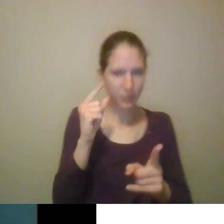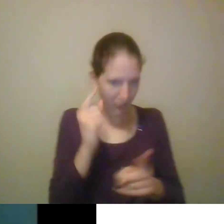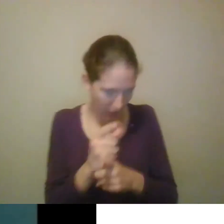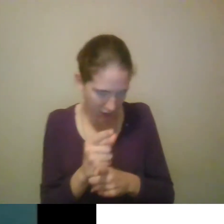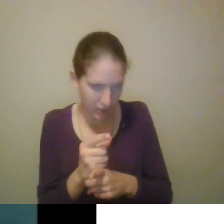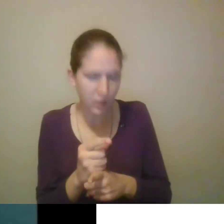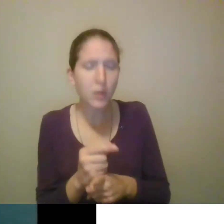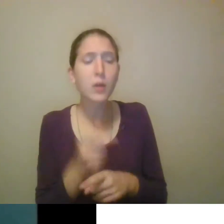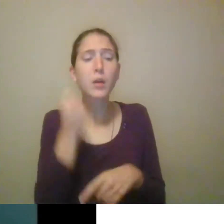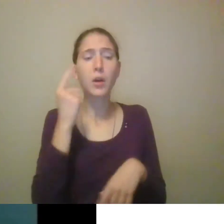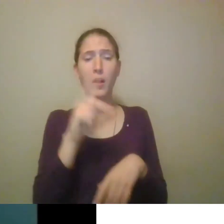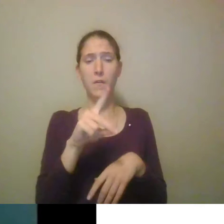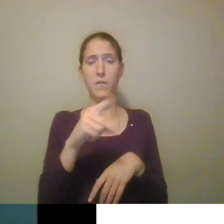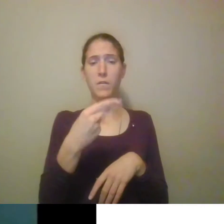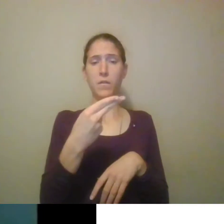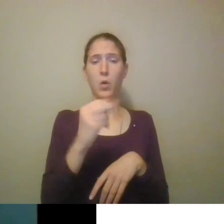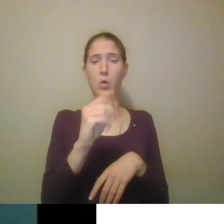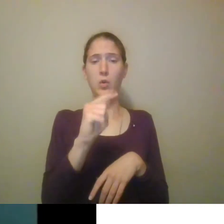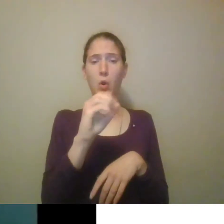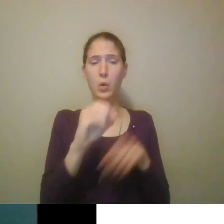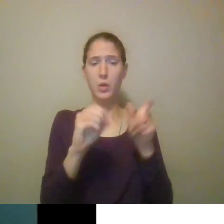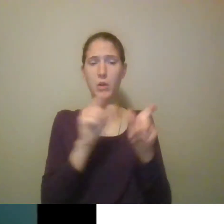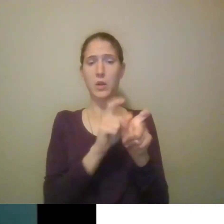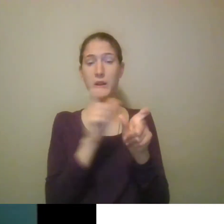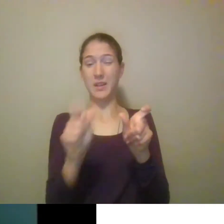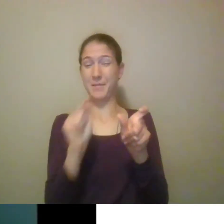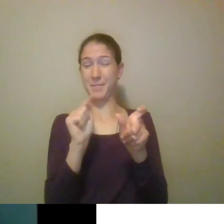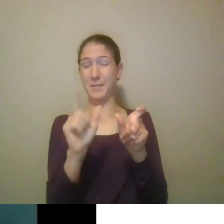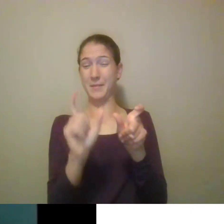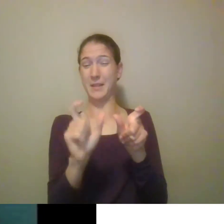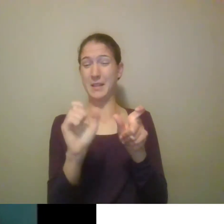all photosynthesis. That's the name of this.